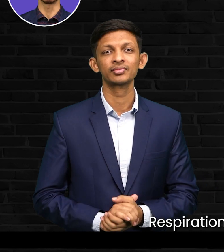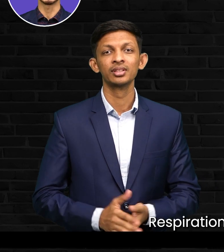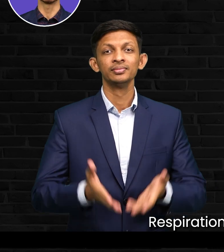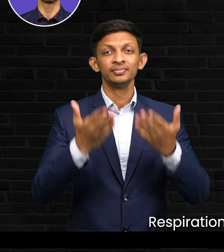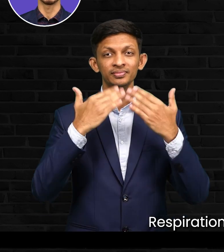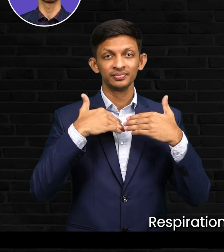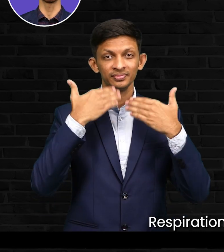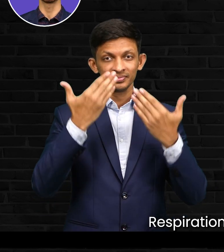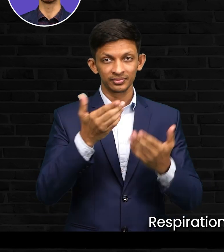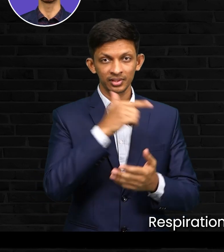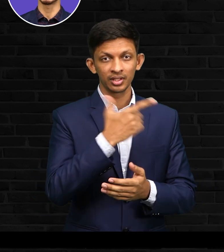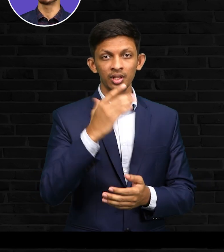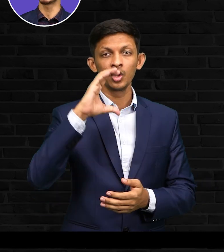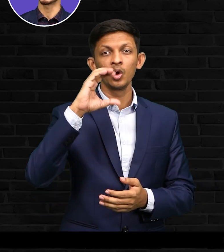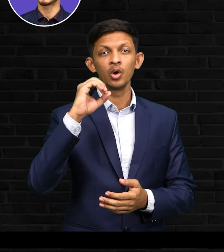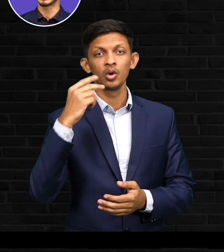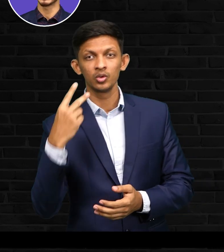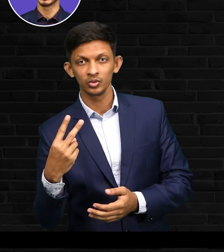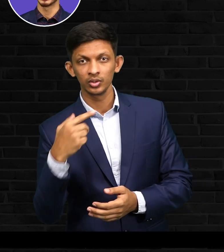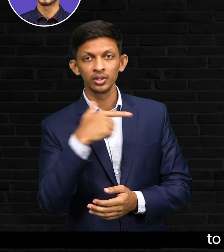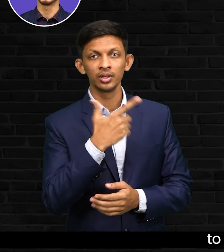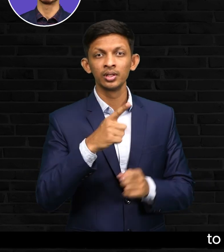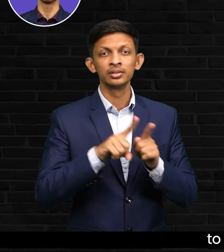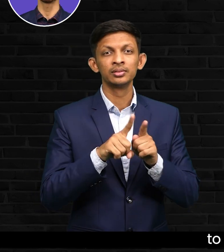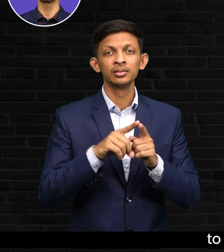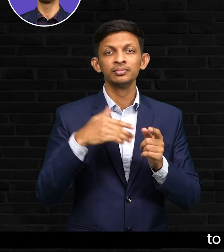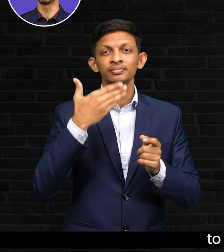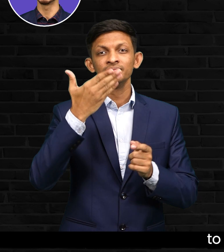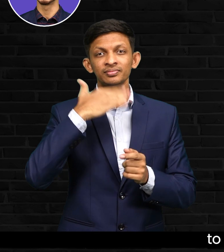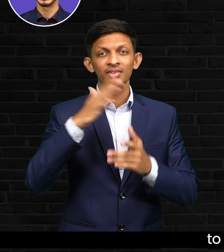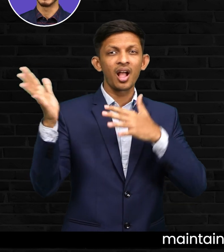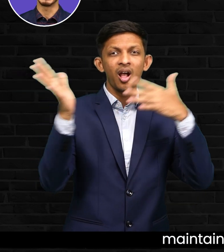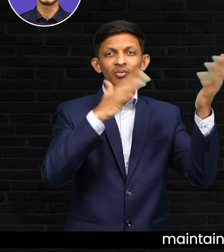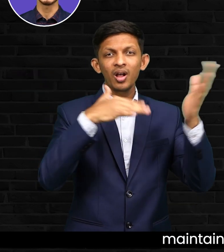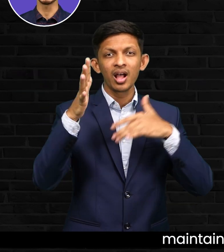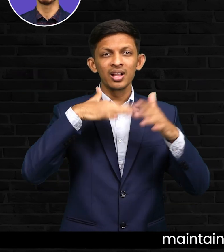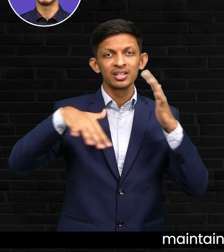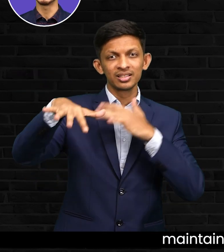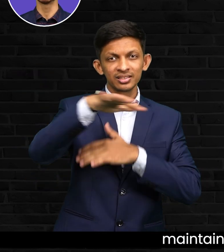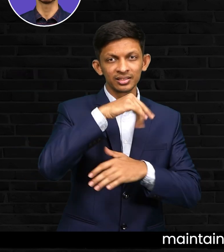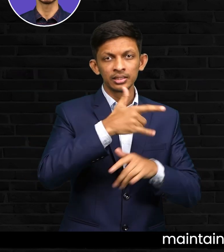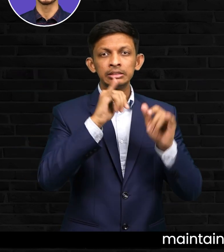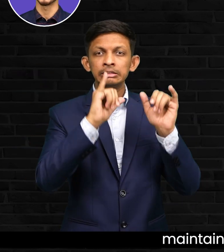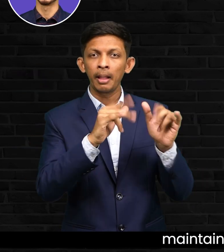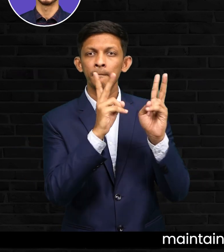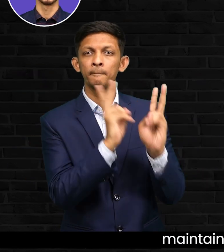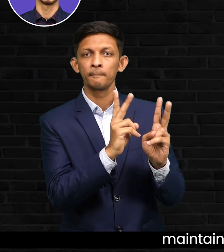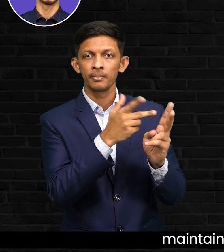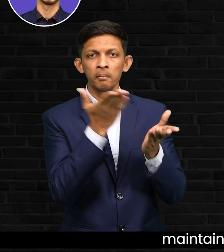Respiration utilizes oxygen releasing carbon dioxide to atmospheric pool, maintaining a balance in